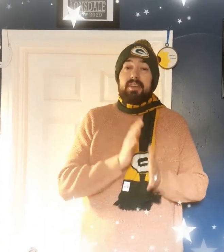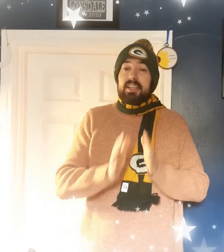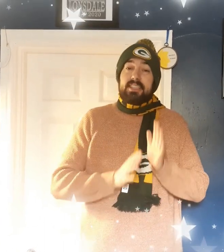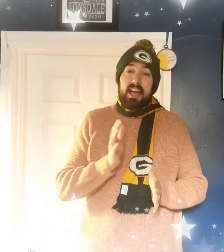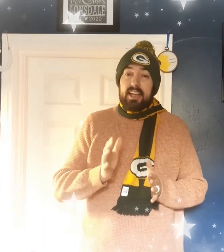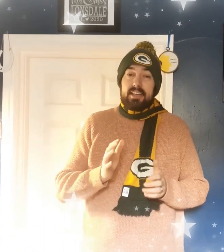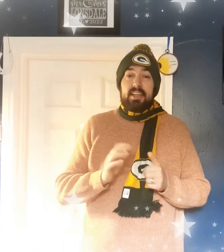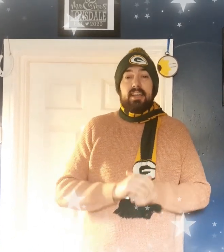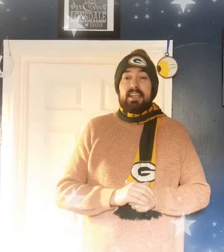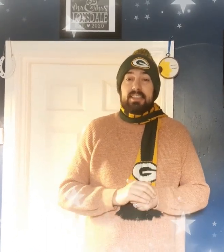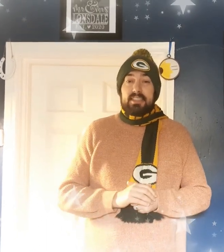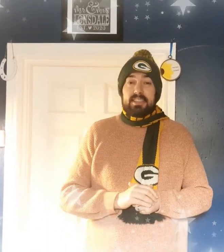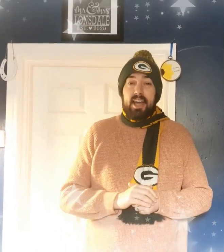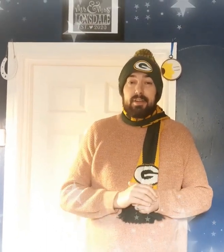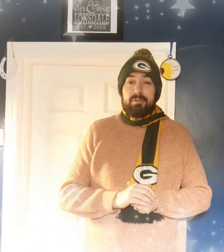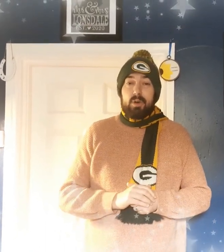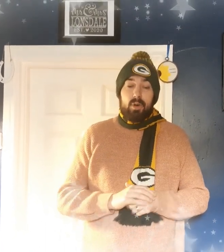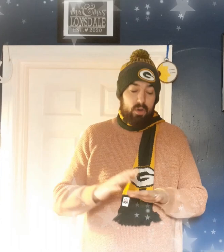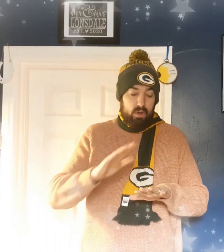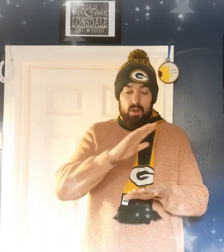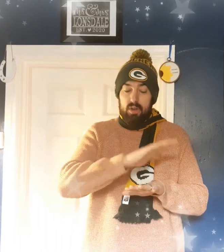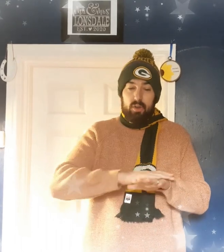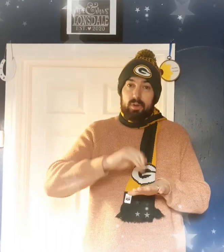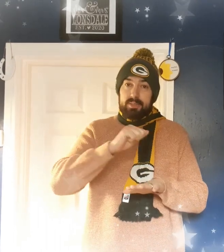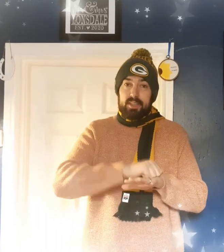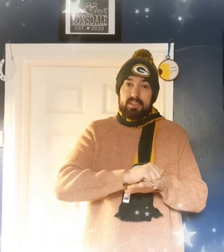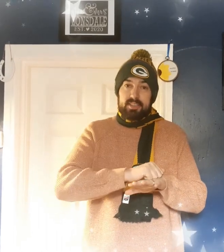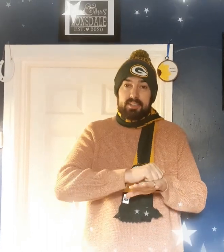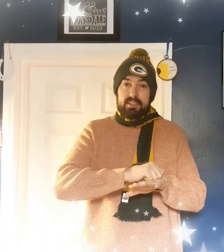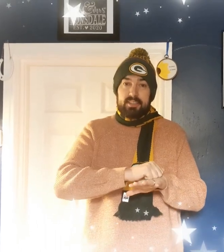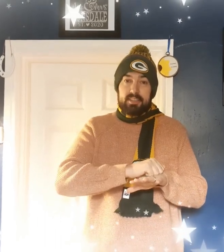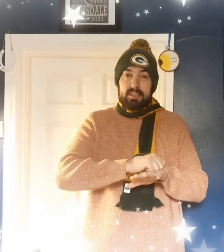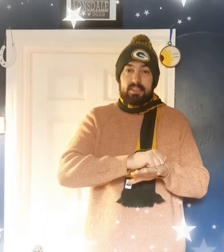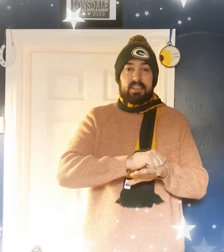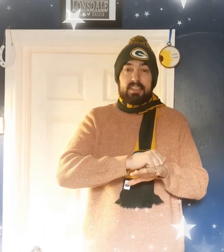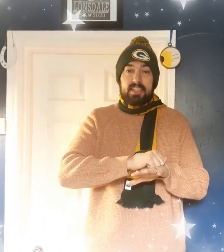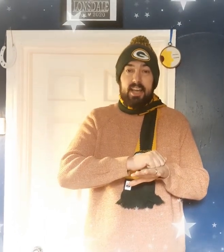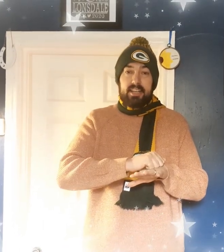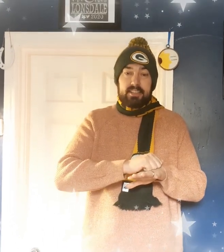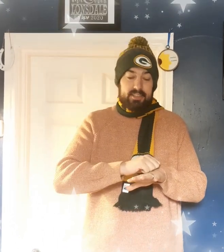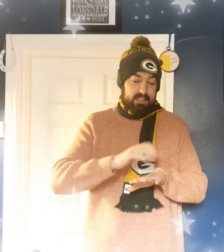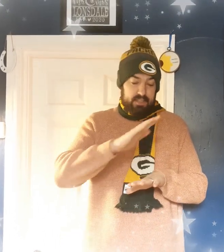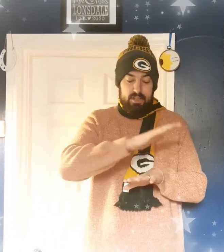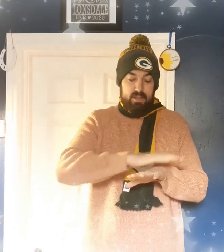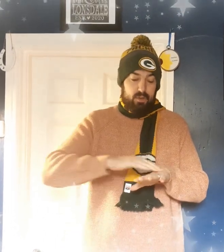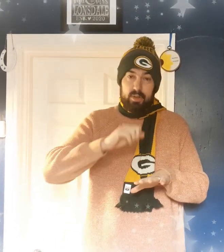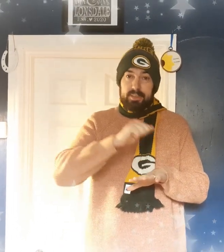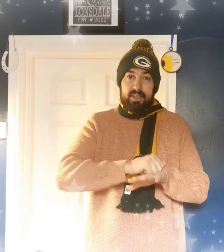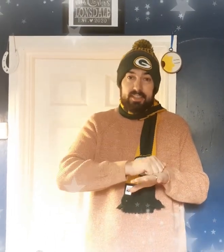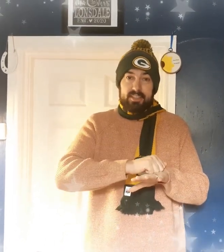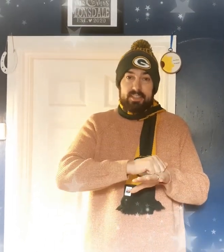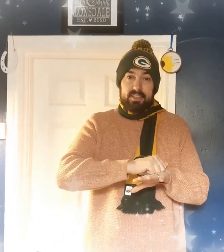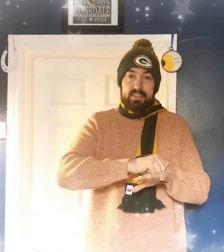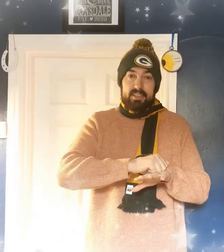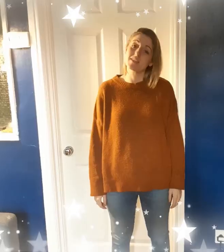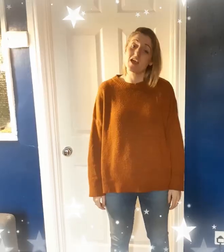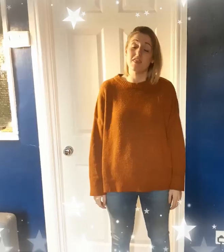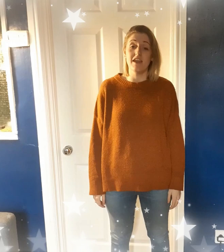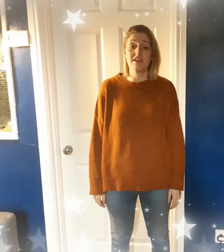first sign is the sign for Christmas. So the sign is Christmas. The next